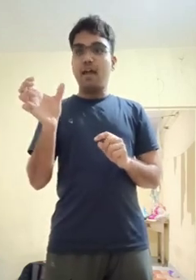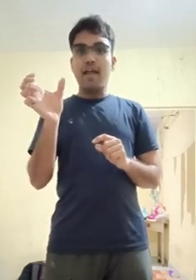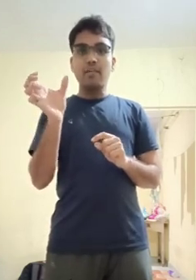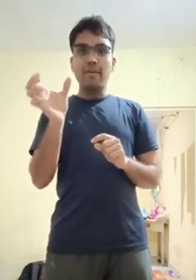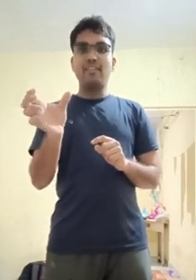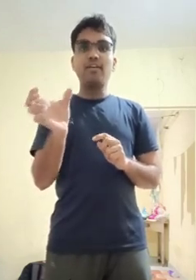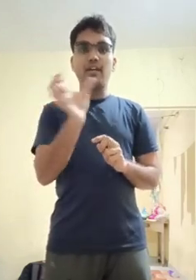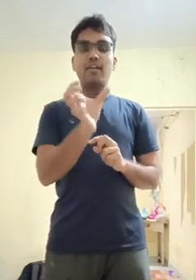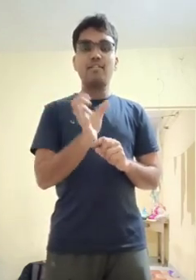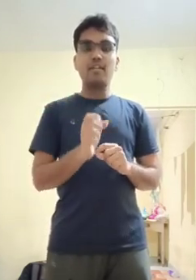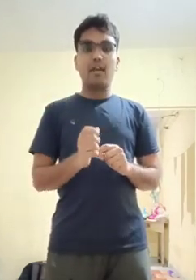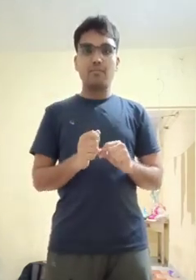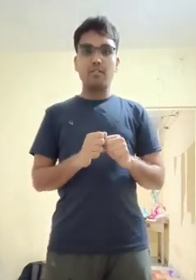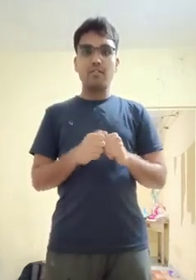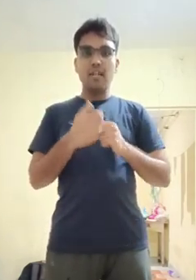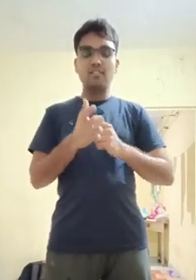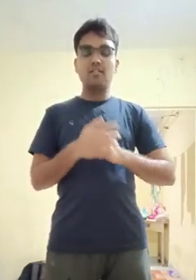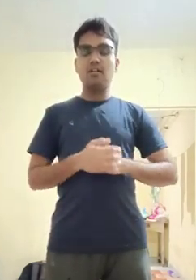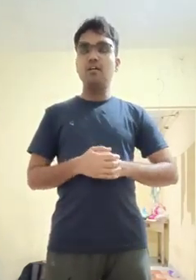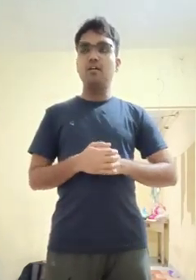at a method declaration type. Let's